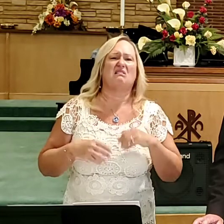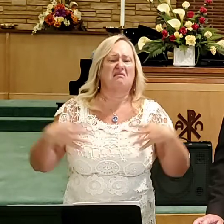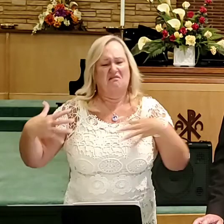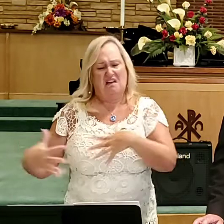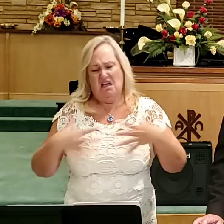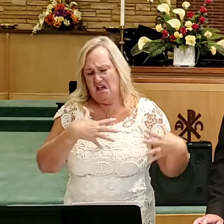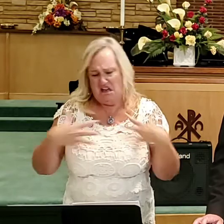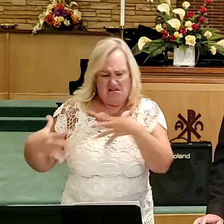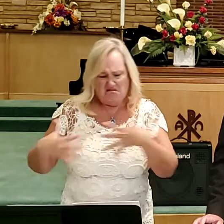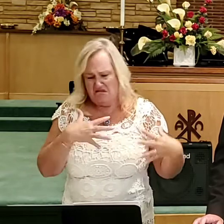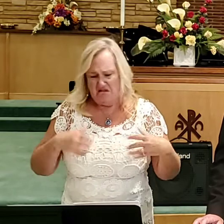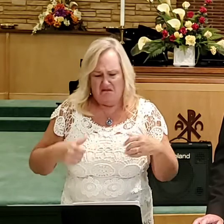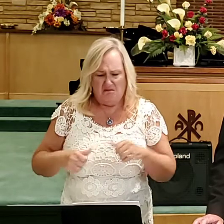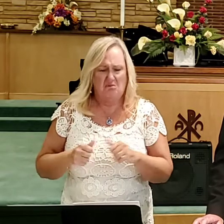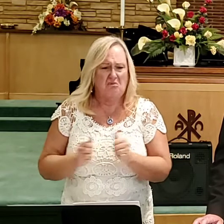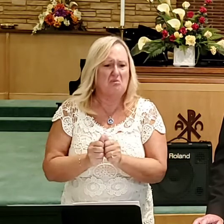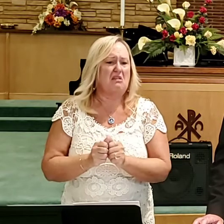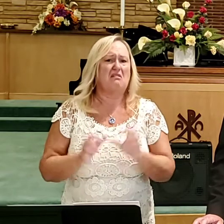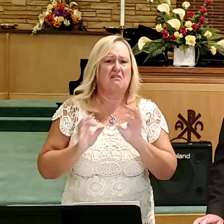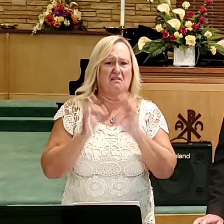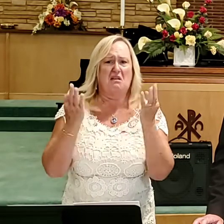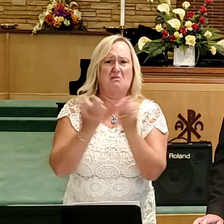fighting with our siblings.